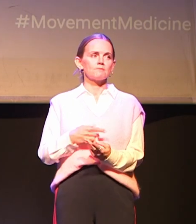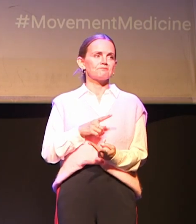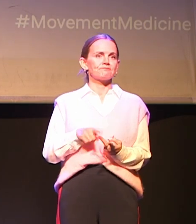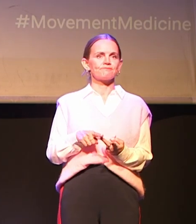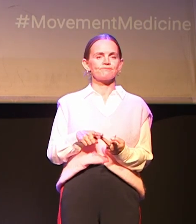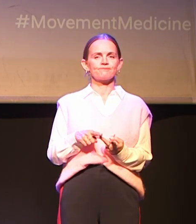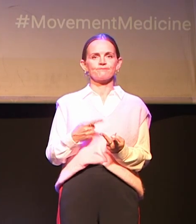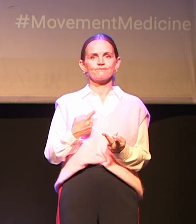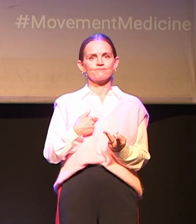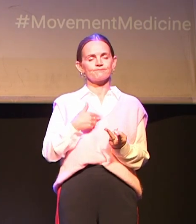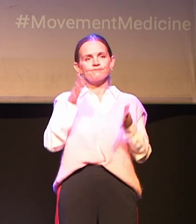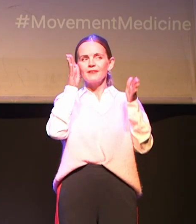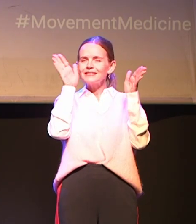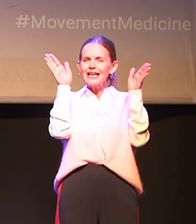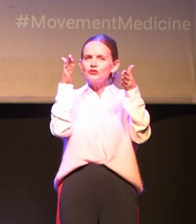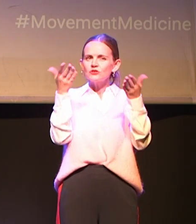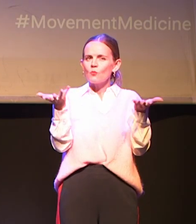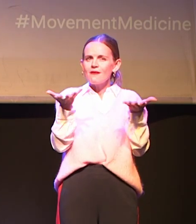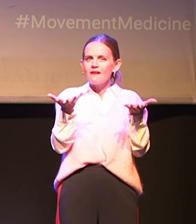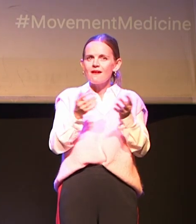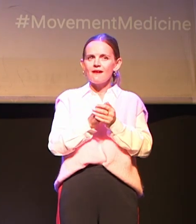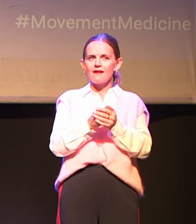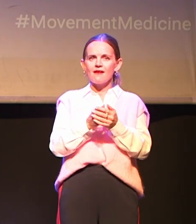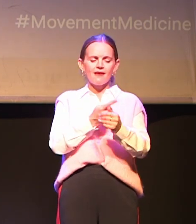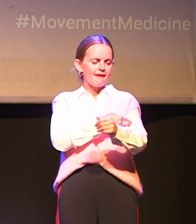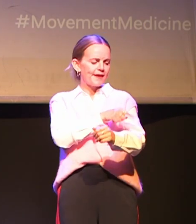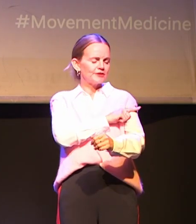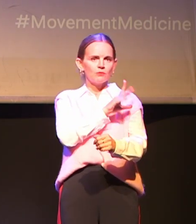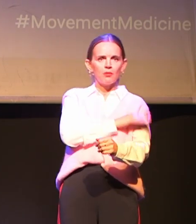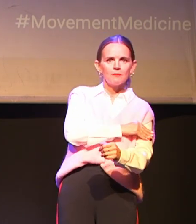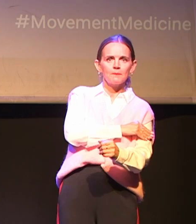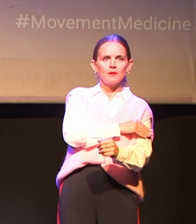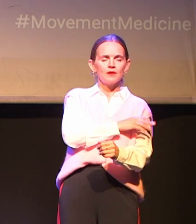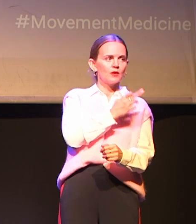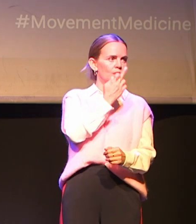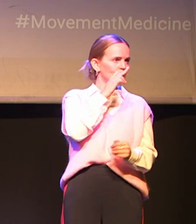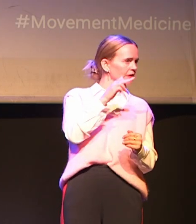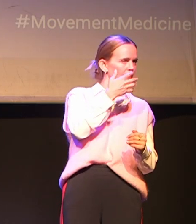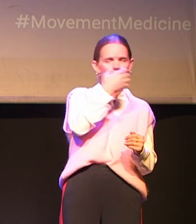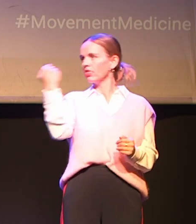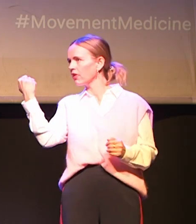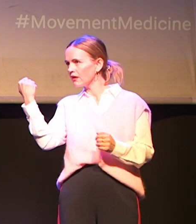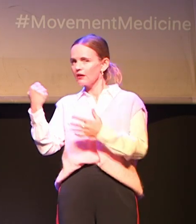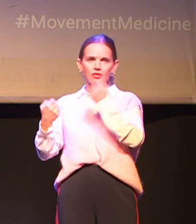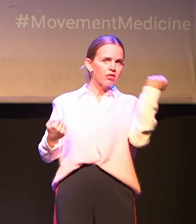our attention and our energy, we get tricked out of it, and out of our agency and out of our